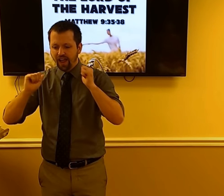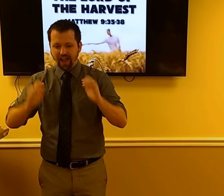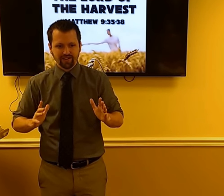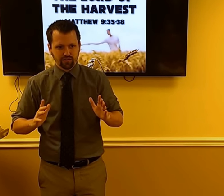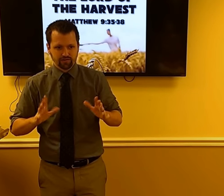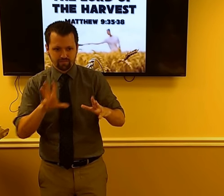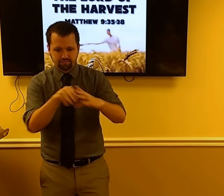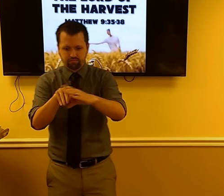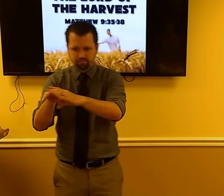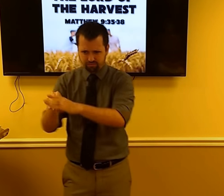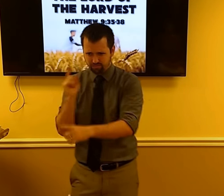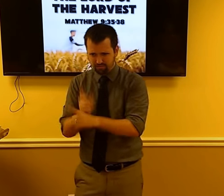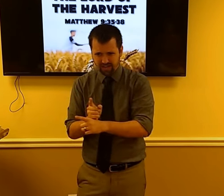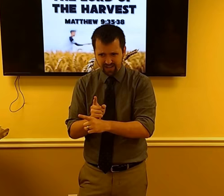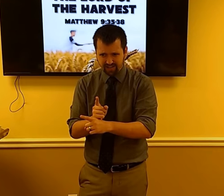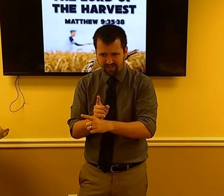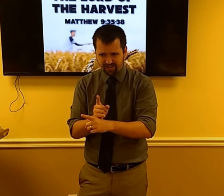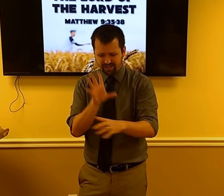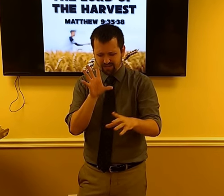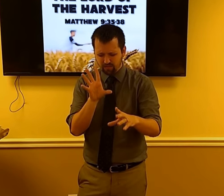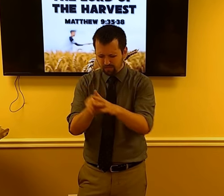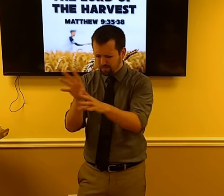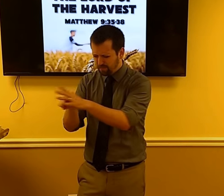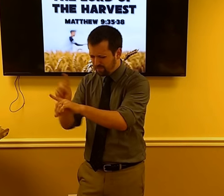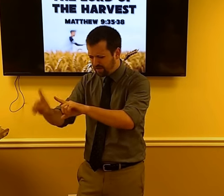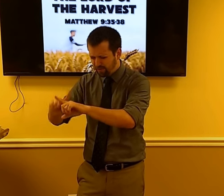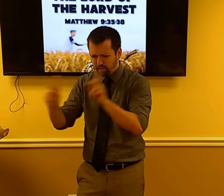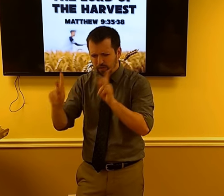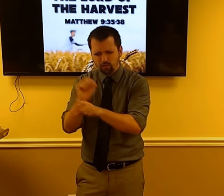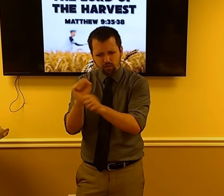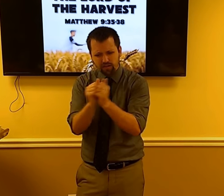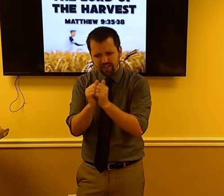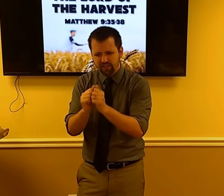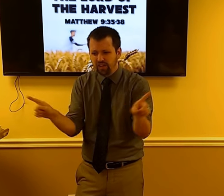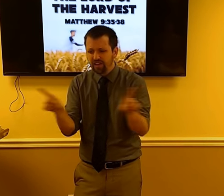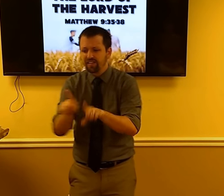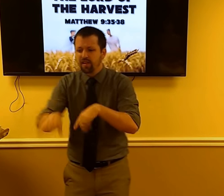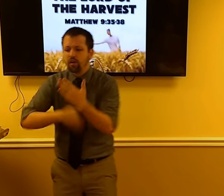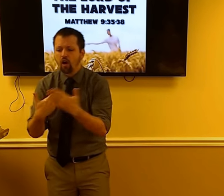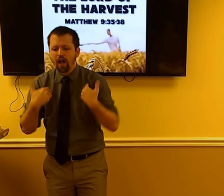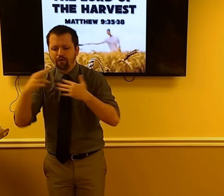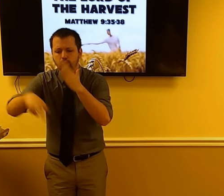different actors, right, so different people need to work together, same